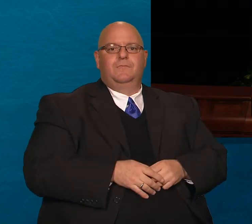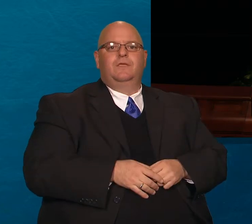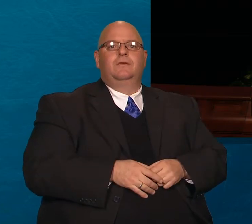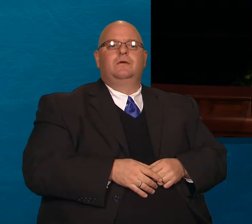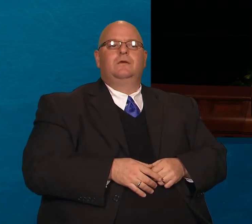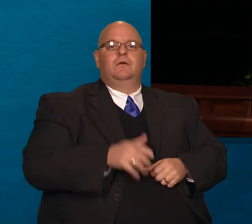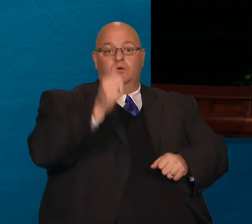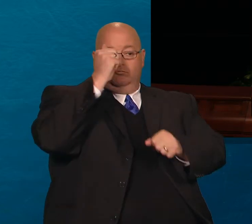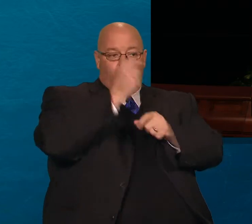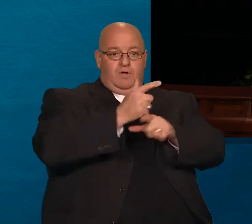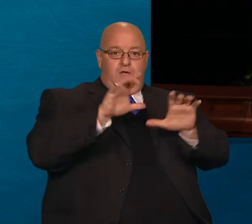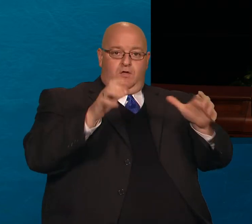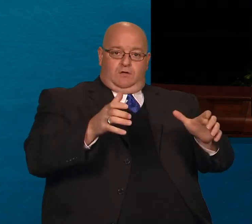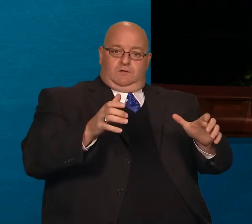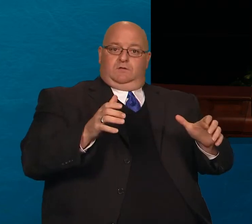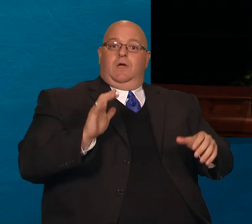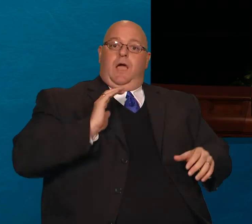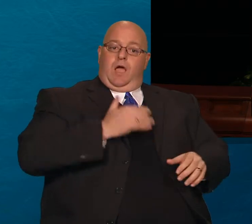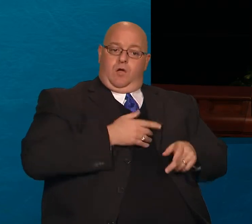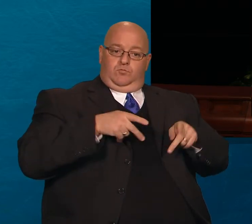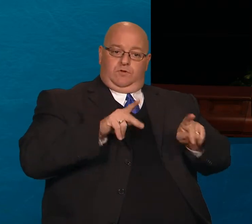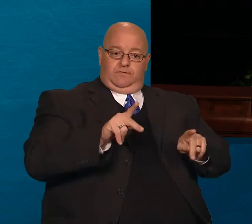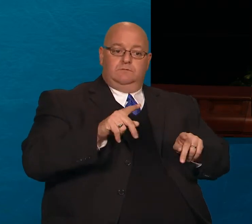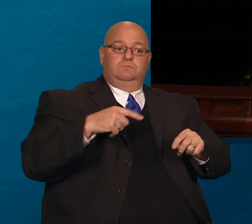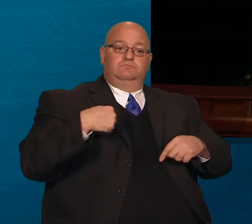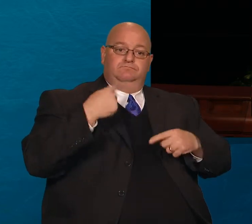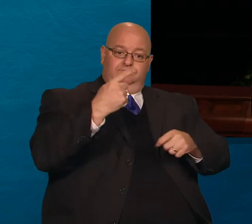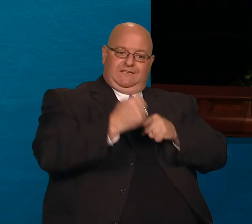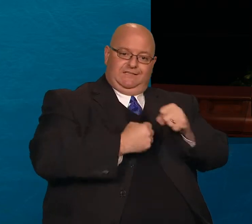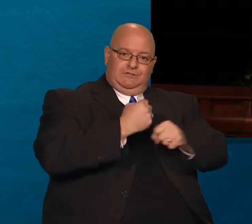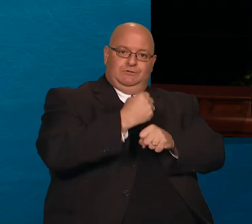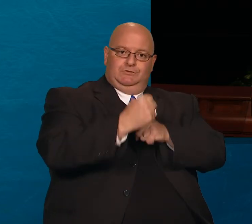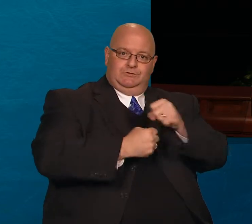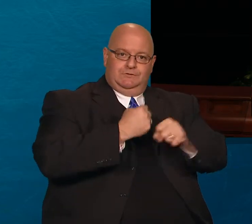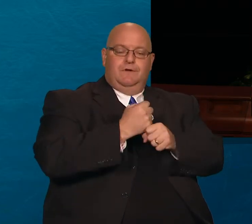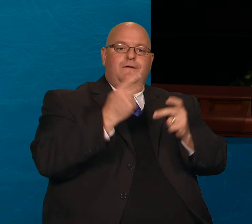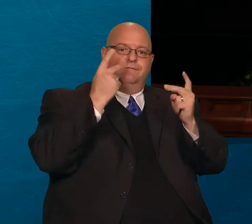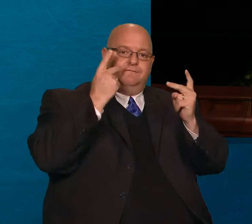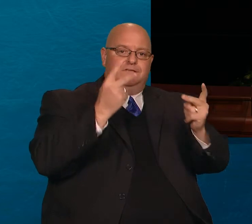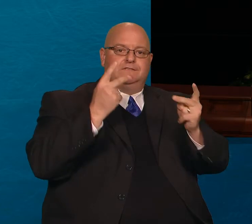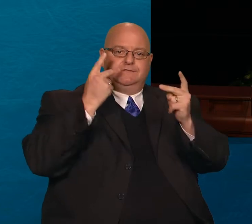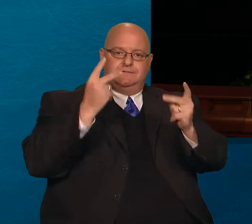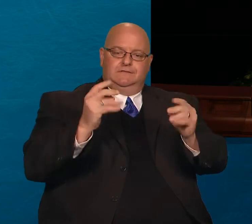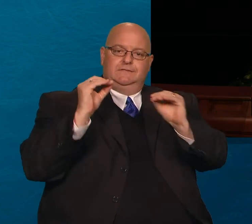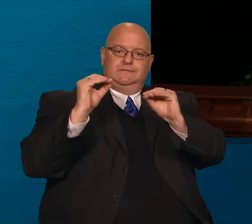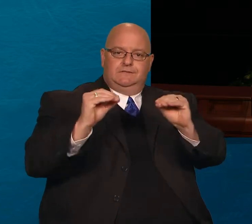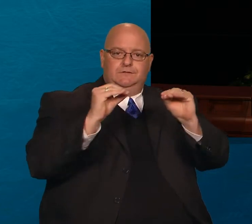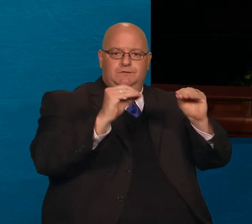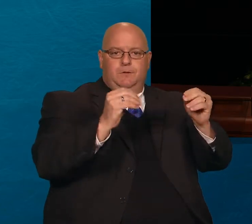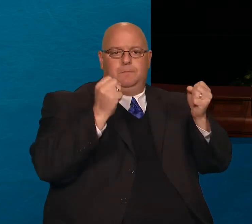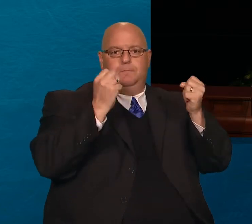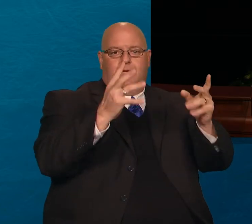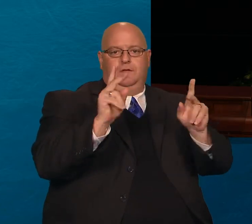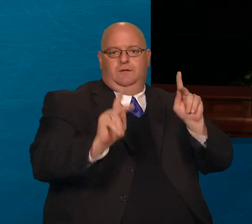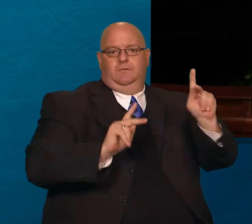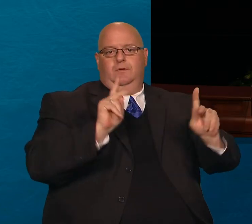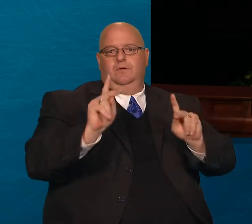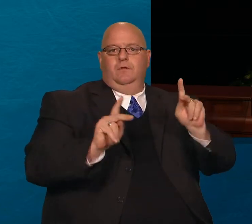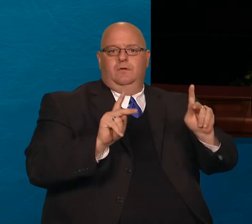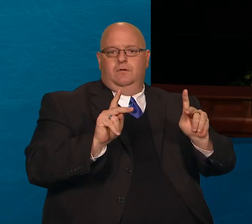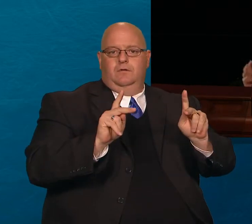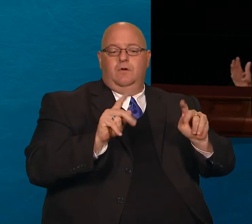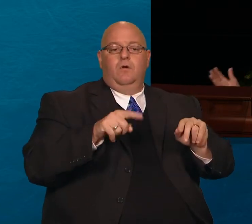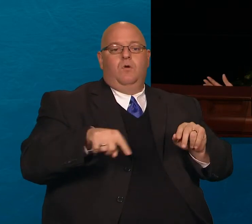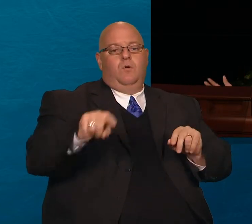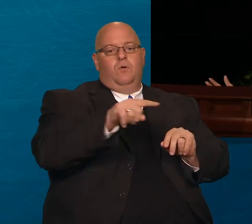Brethren, it will be our privilege through the years to visit and teach many individuals,